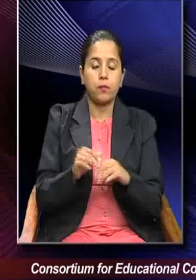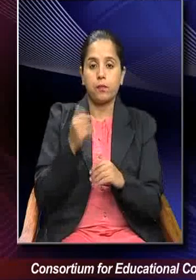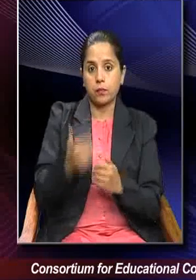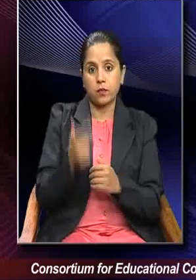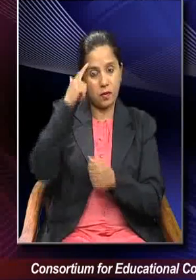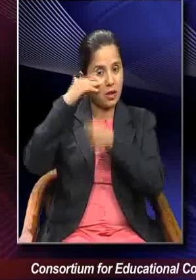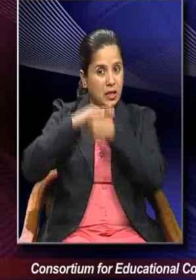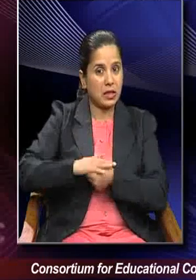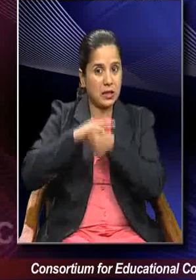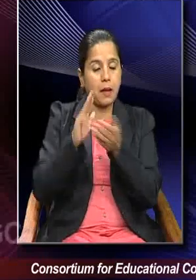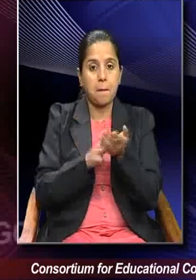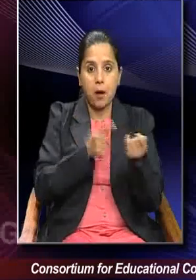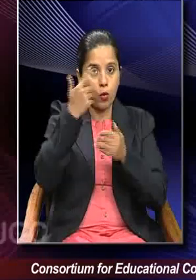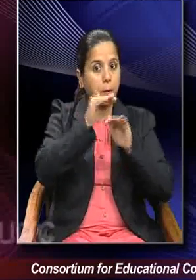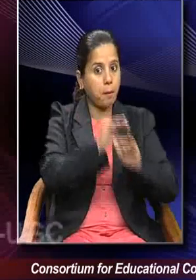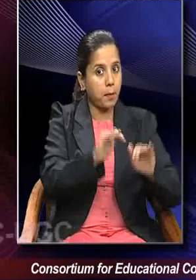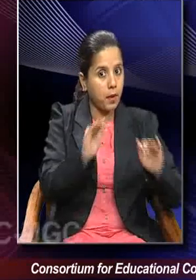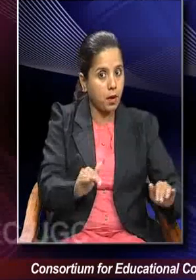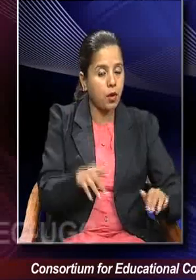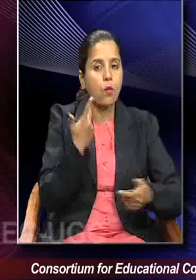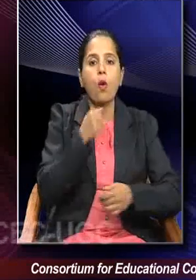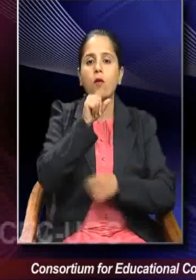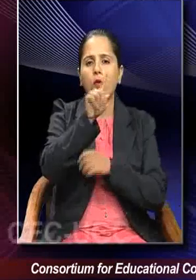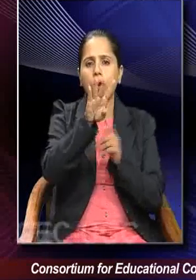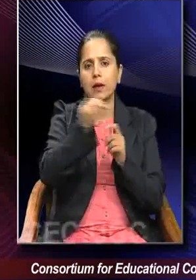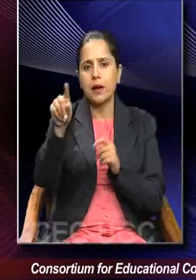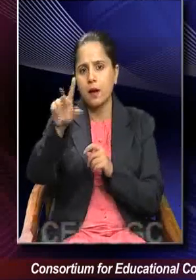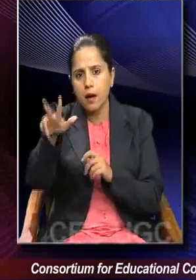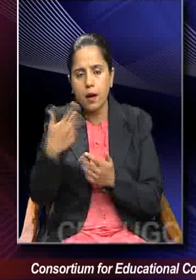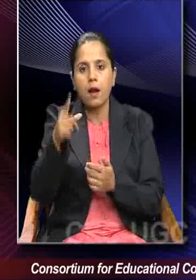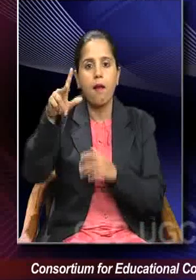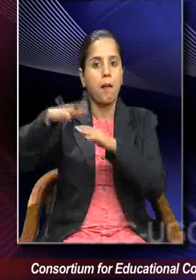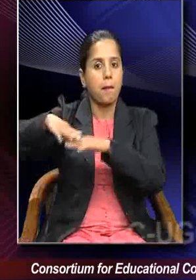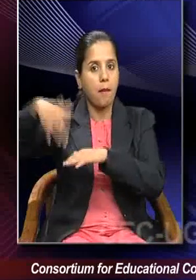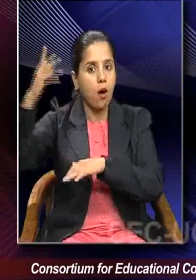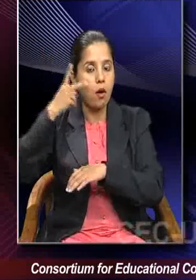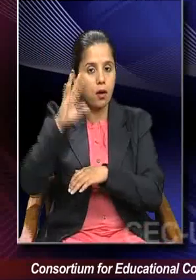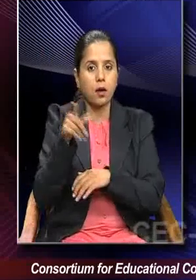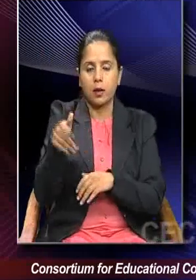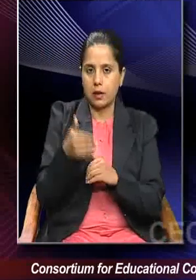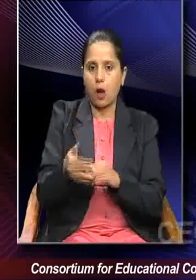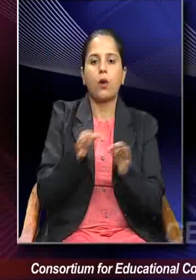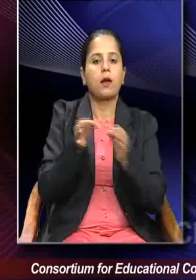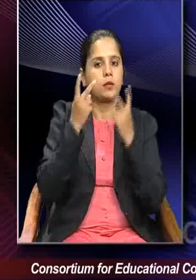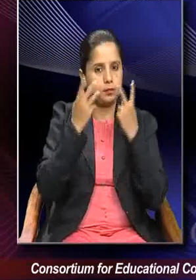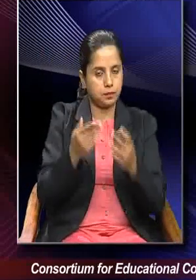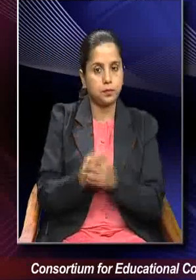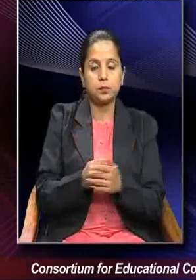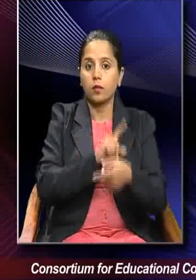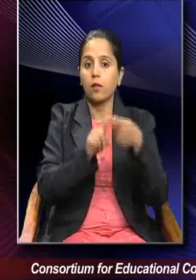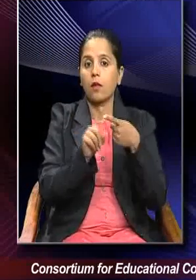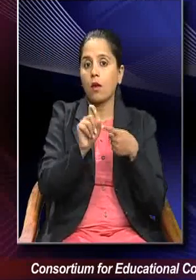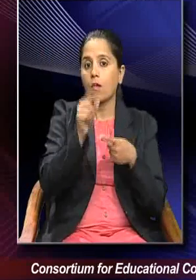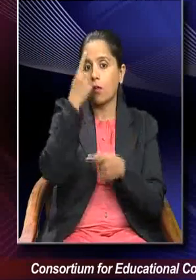stress management for kids, for teens and adults is as follows. The first is